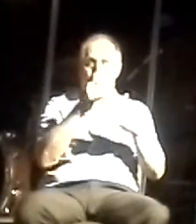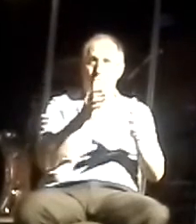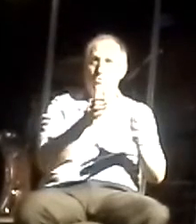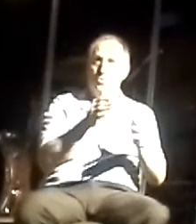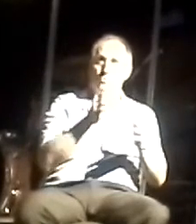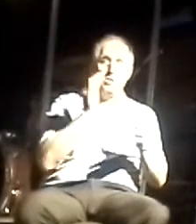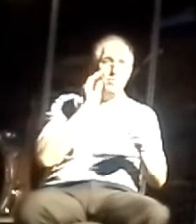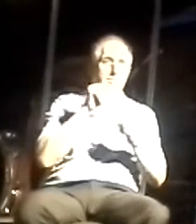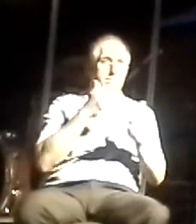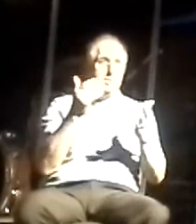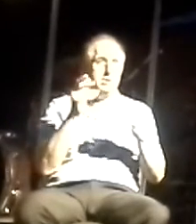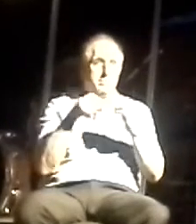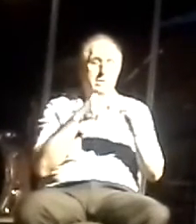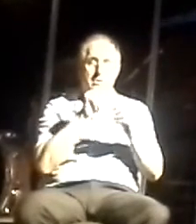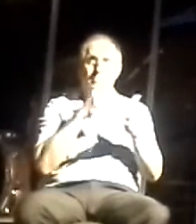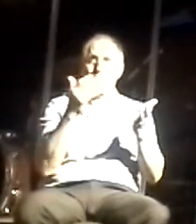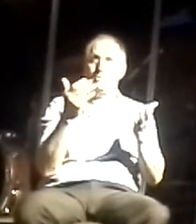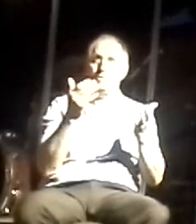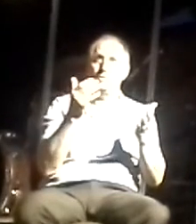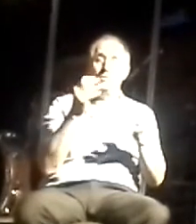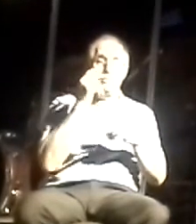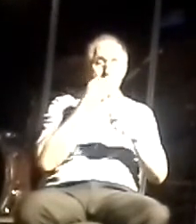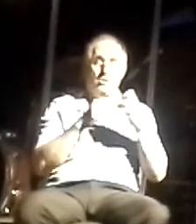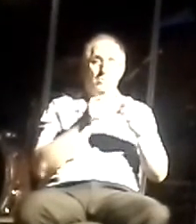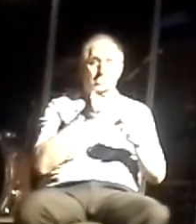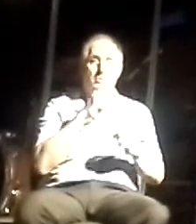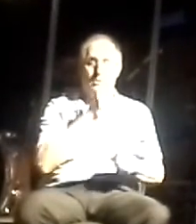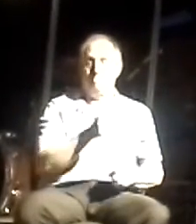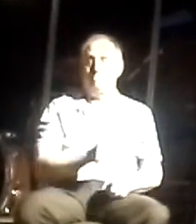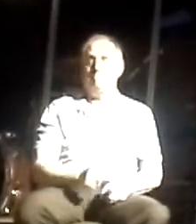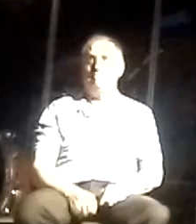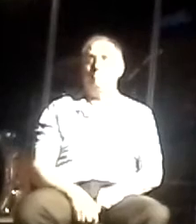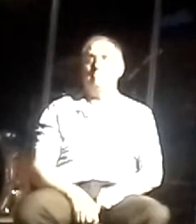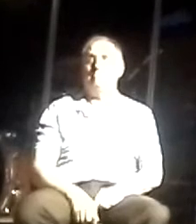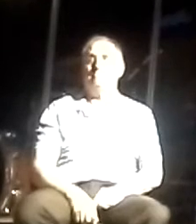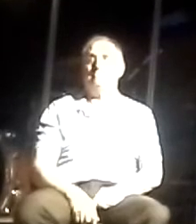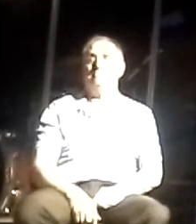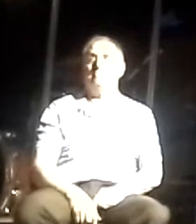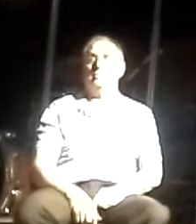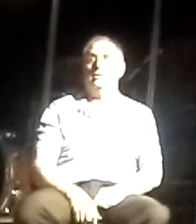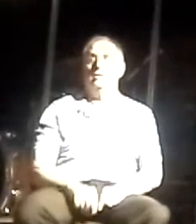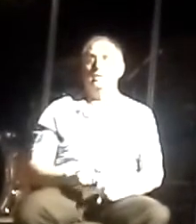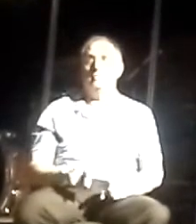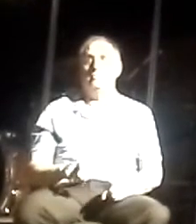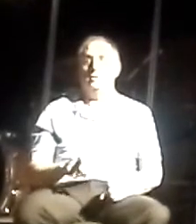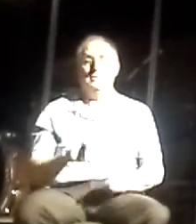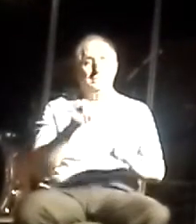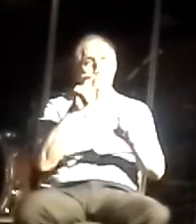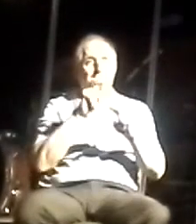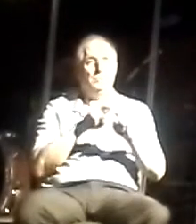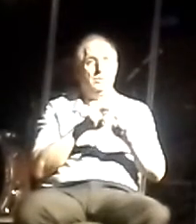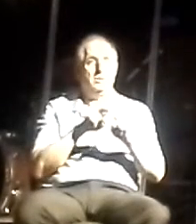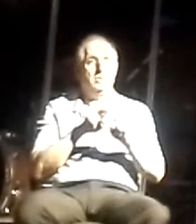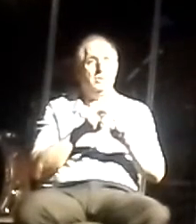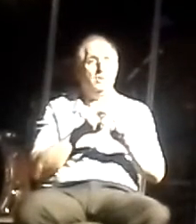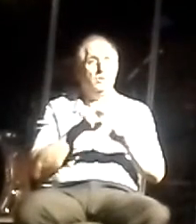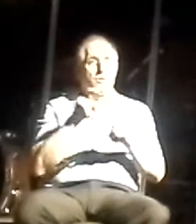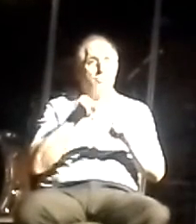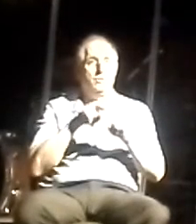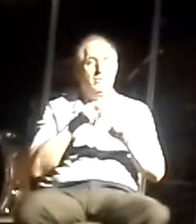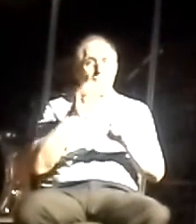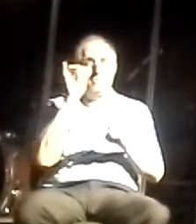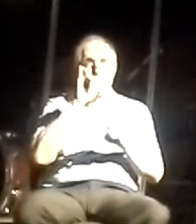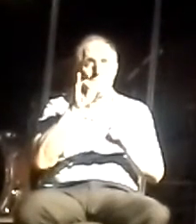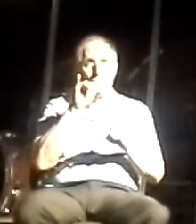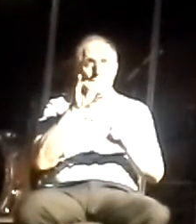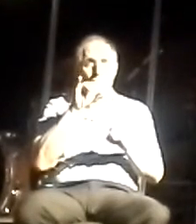room. They know everything about everything. The problem is they're not. But they've sat in the chair of the fool for so long, pushed